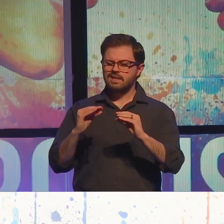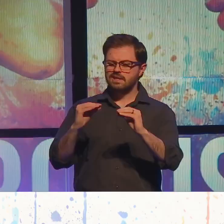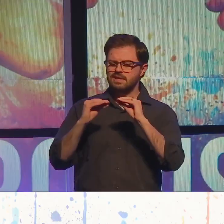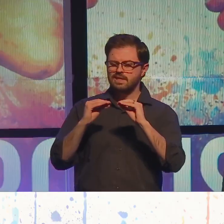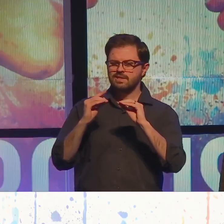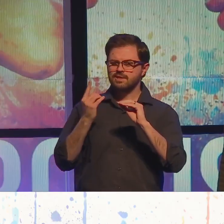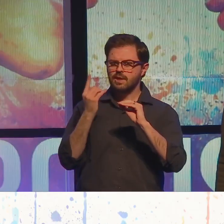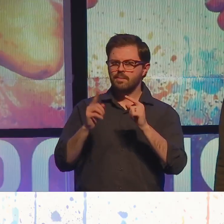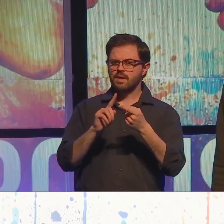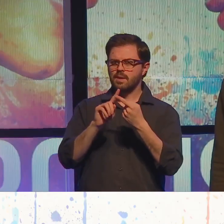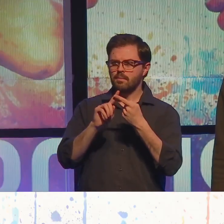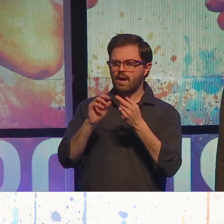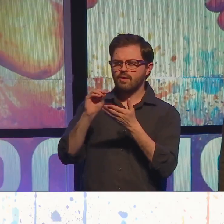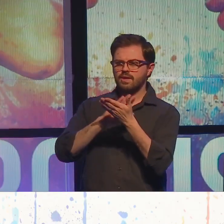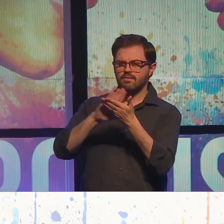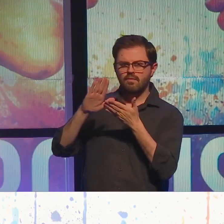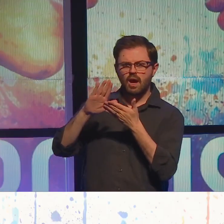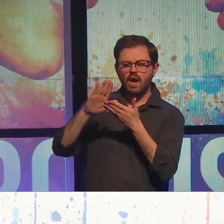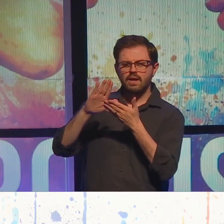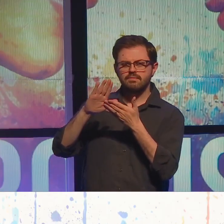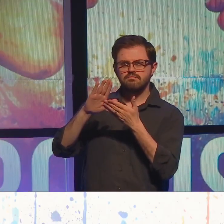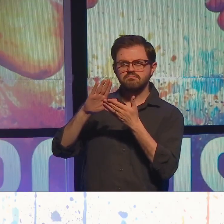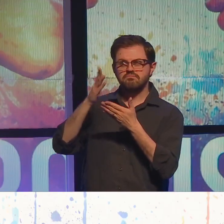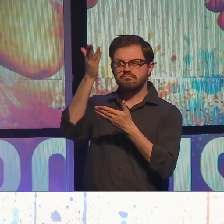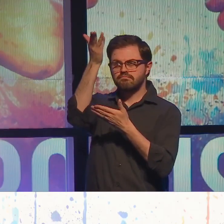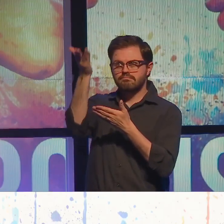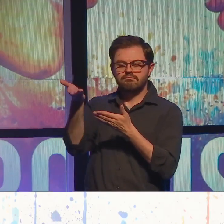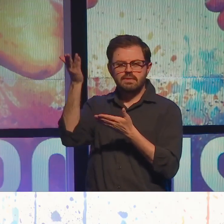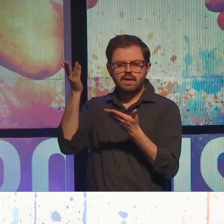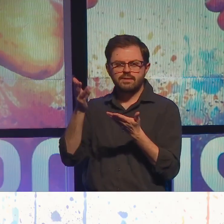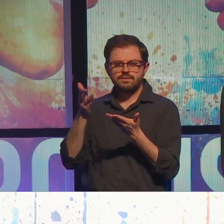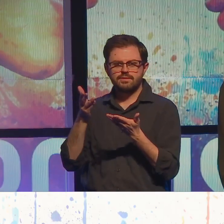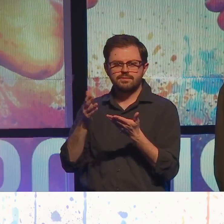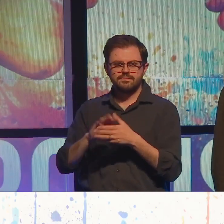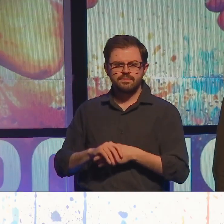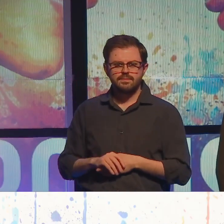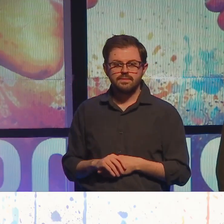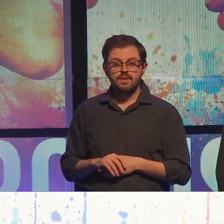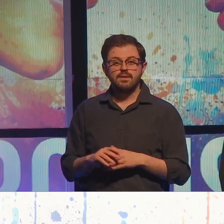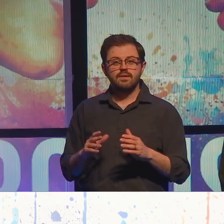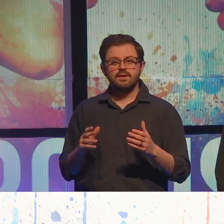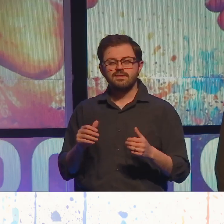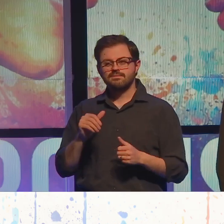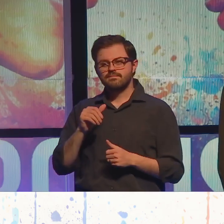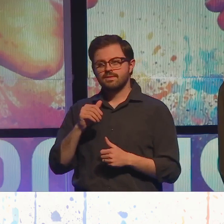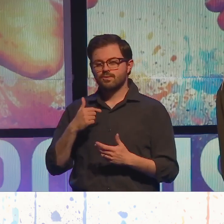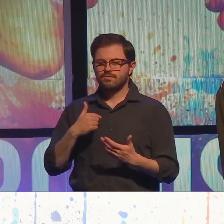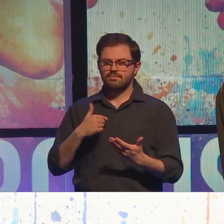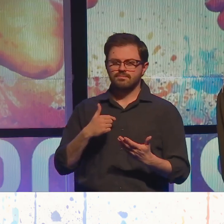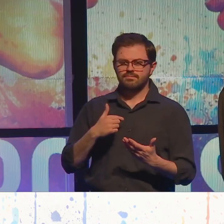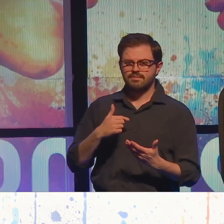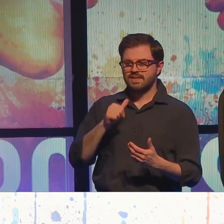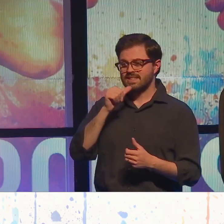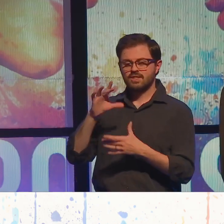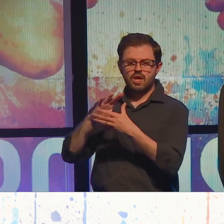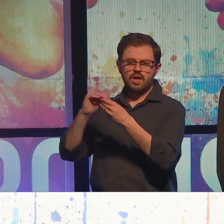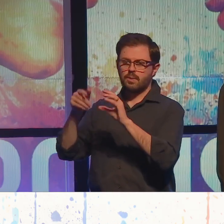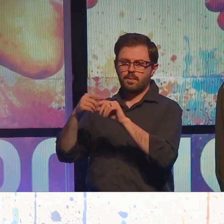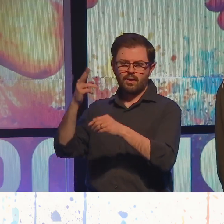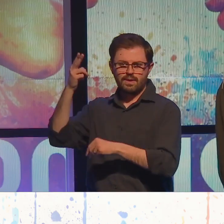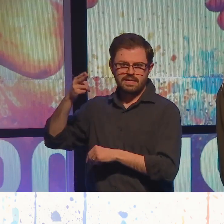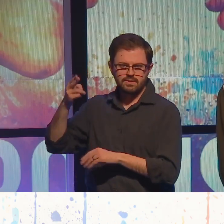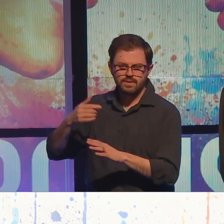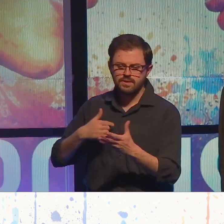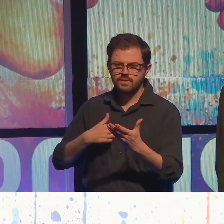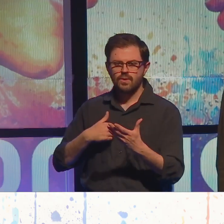divine nature. It's not teaching us history. So let me just say this. I say this all the time. Like, I don't really care if there was a camera in the room